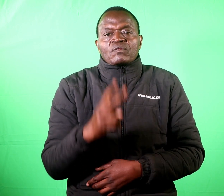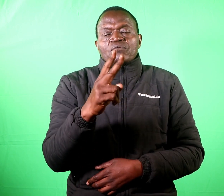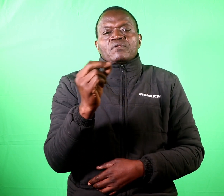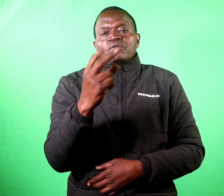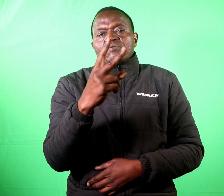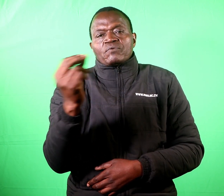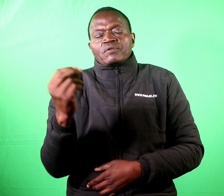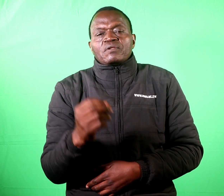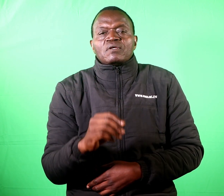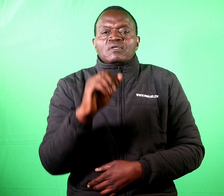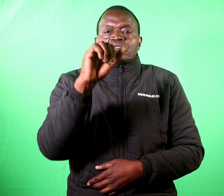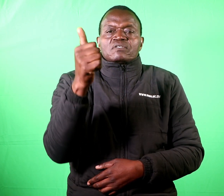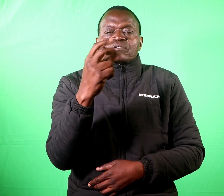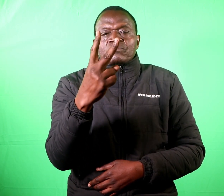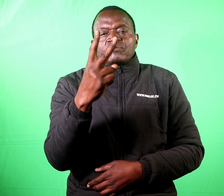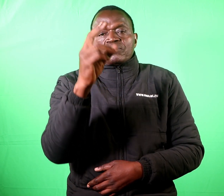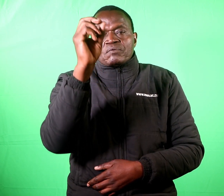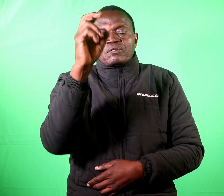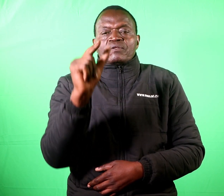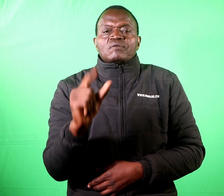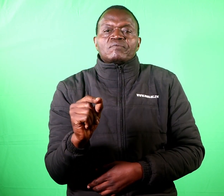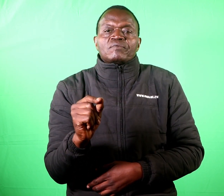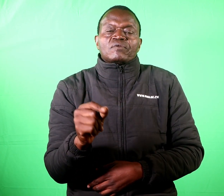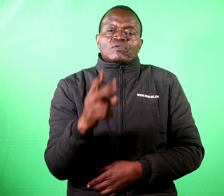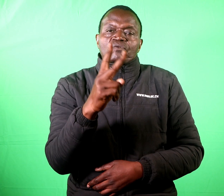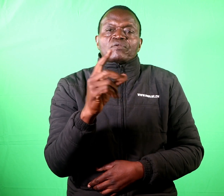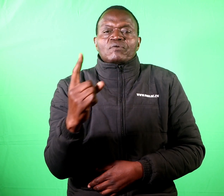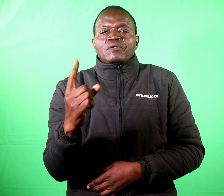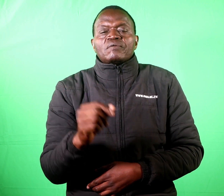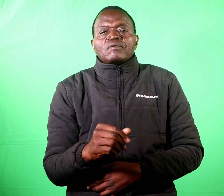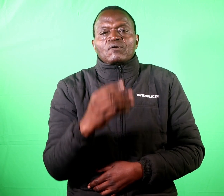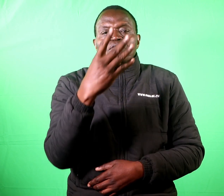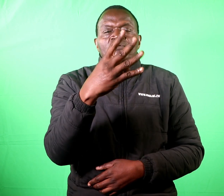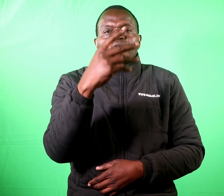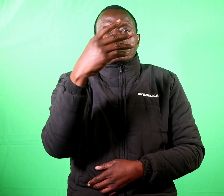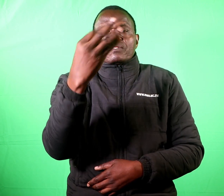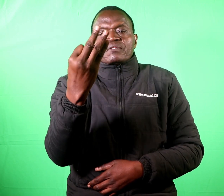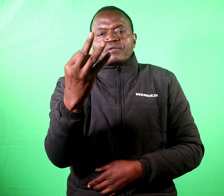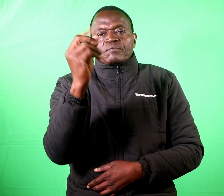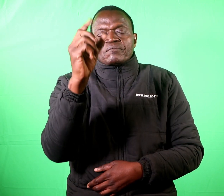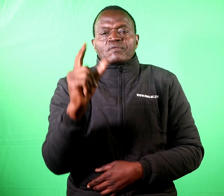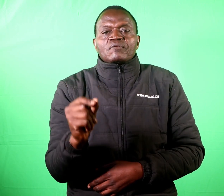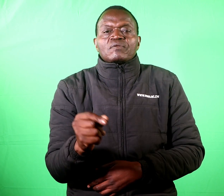2020, 62%, 2021, 43%,